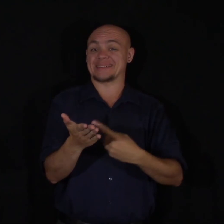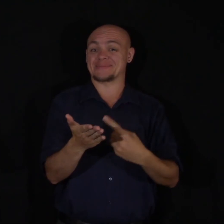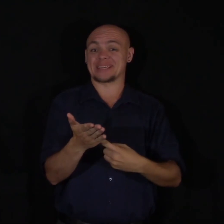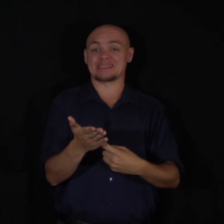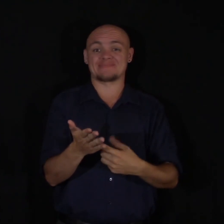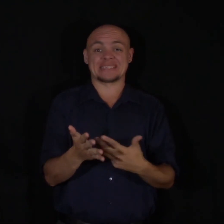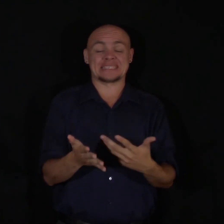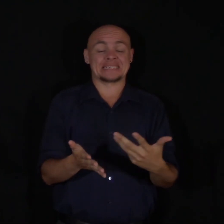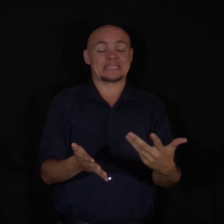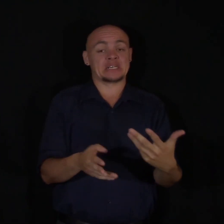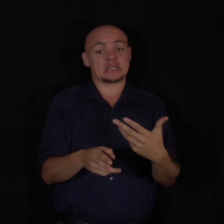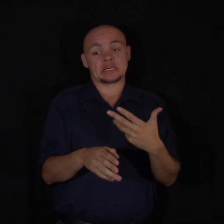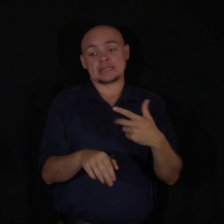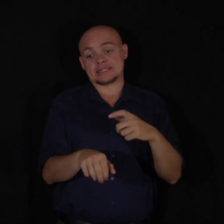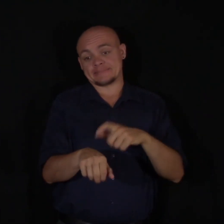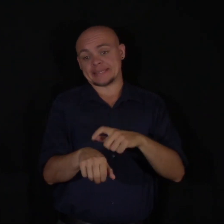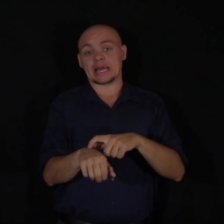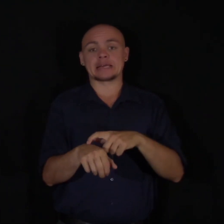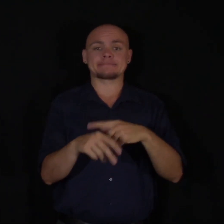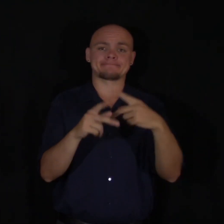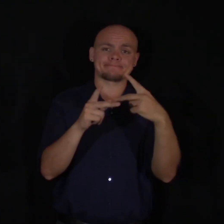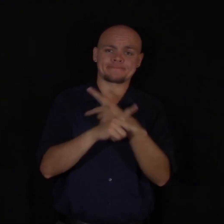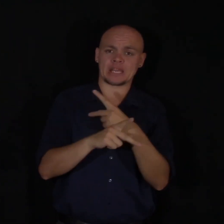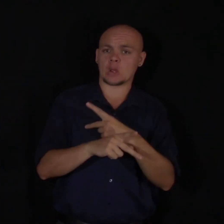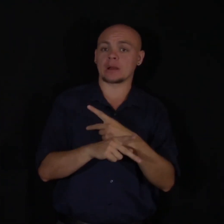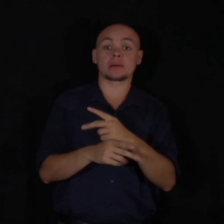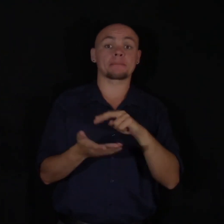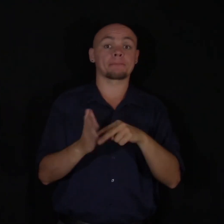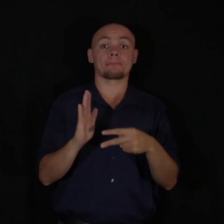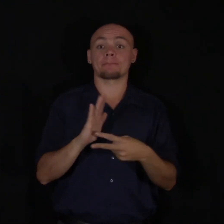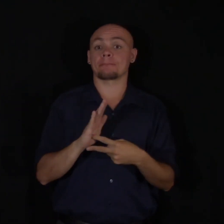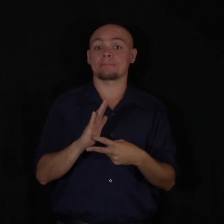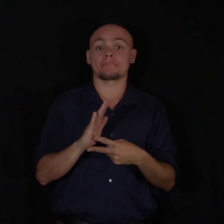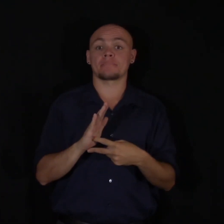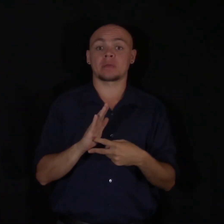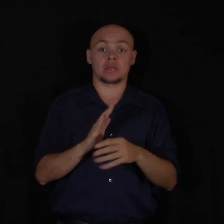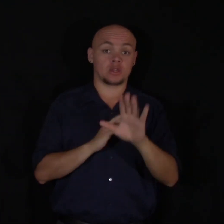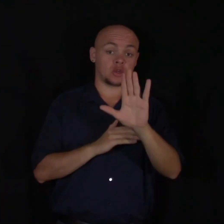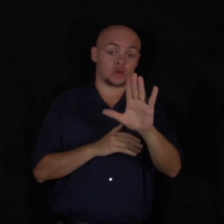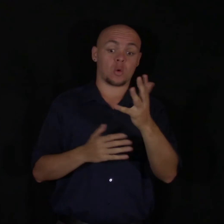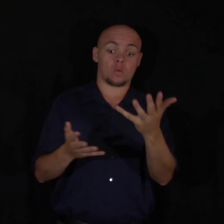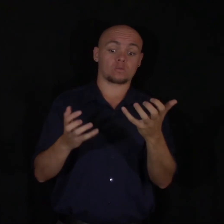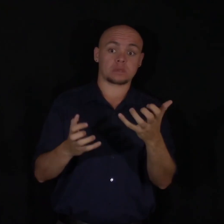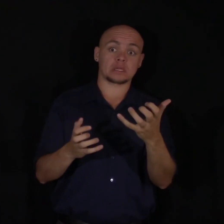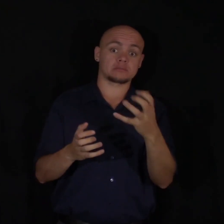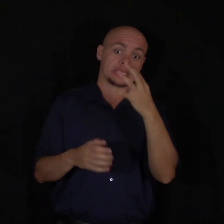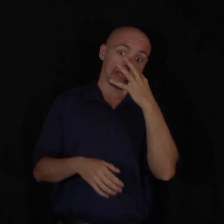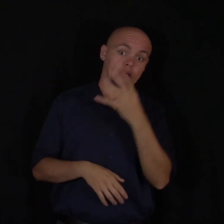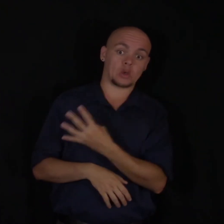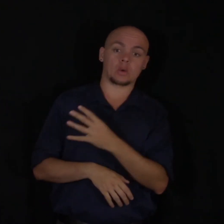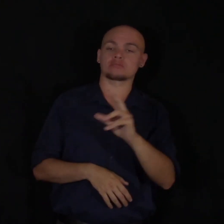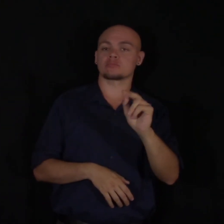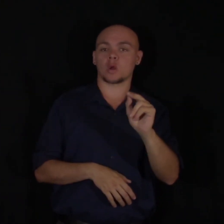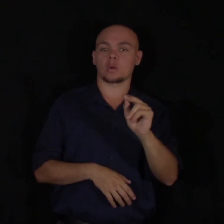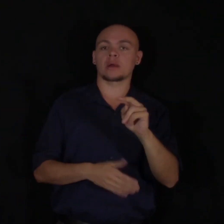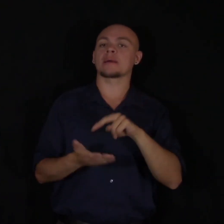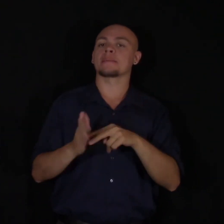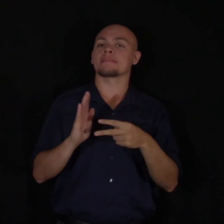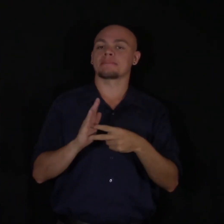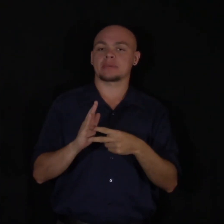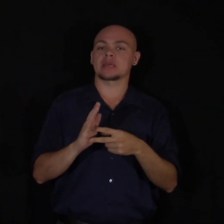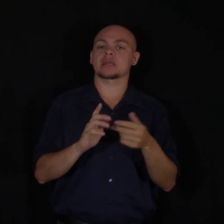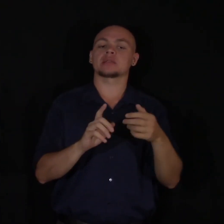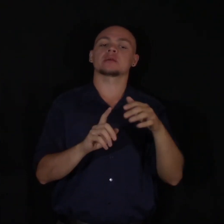just takes a little bit of time to figure it out. It doesn't mean you don't have to keep going toward what you want, but you just need to give yourself